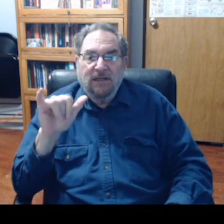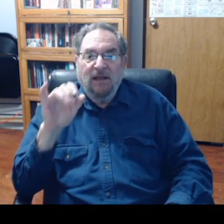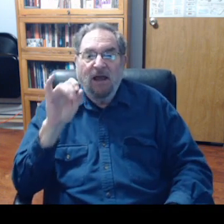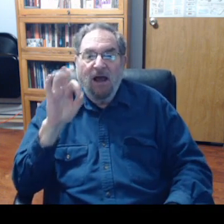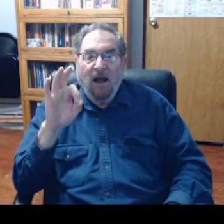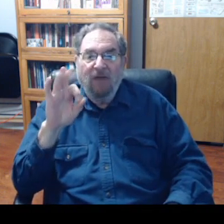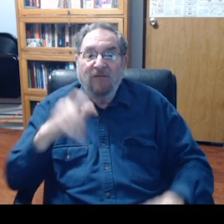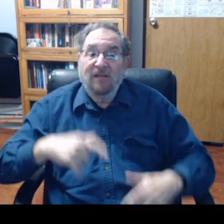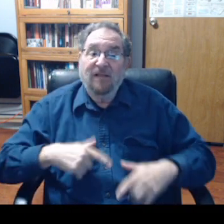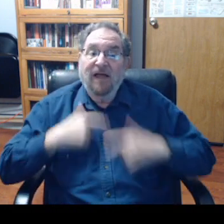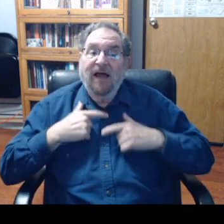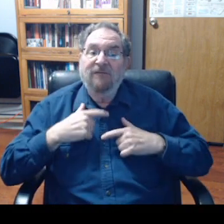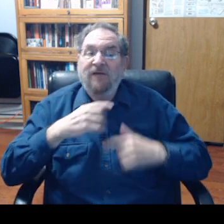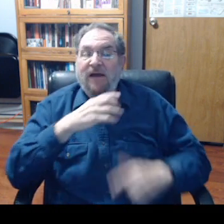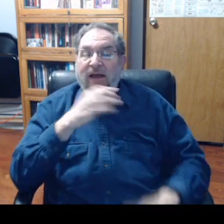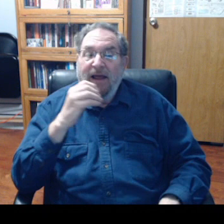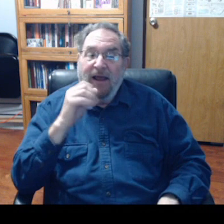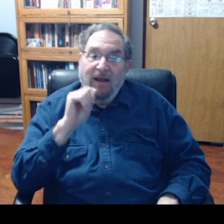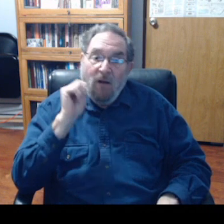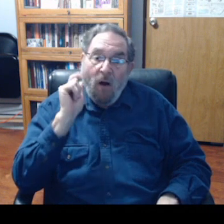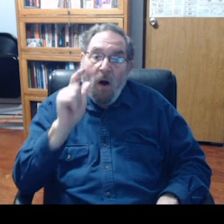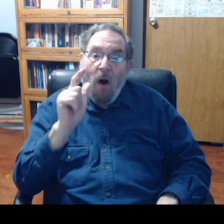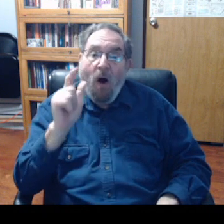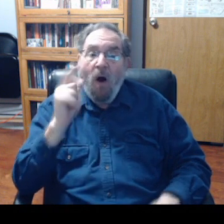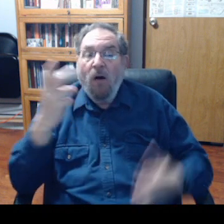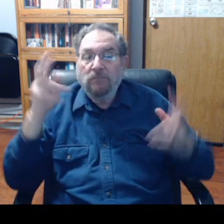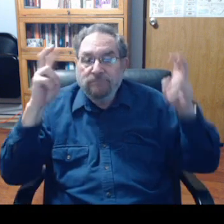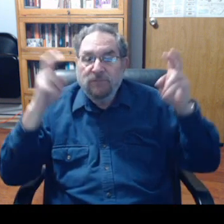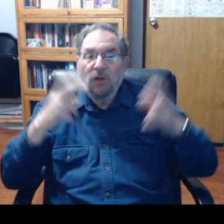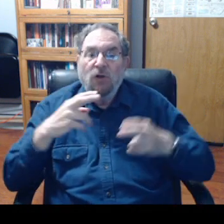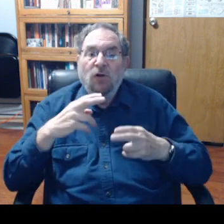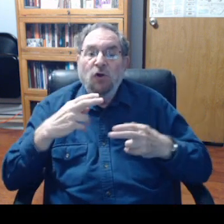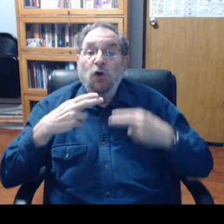fragility of life and all